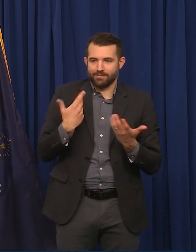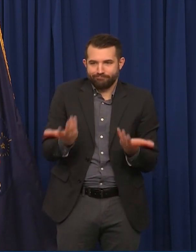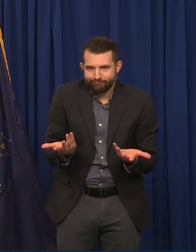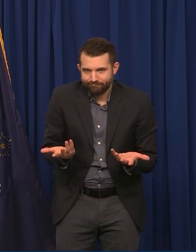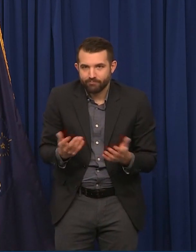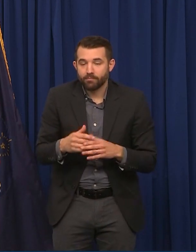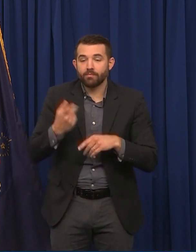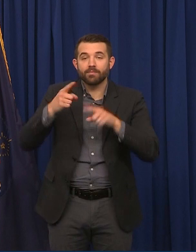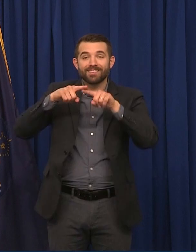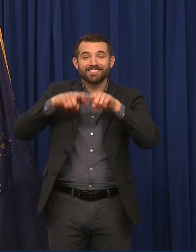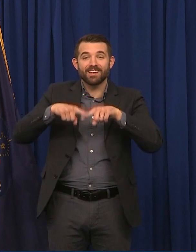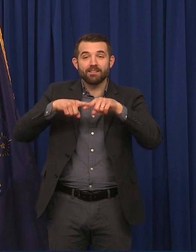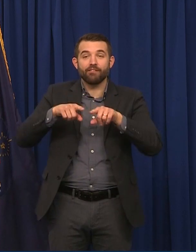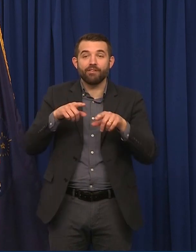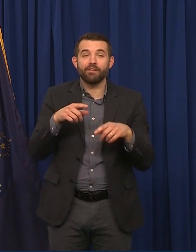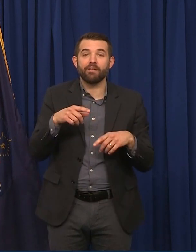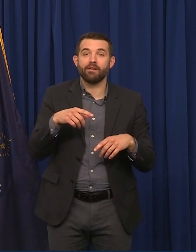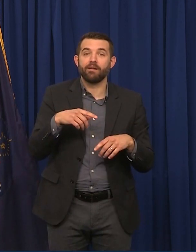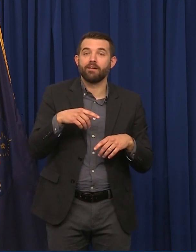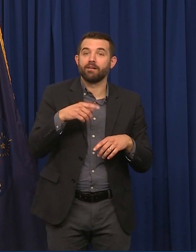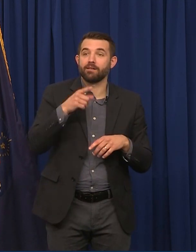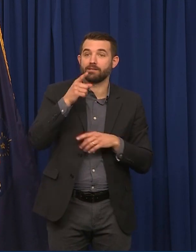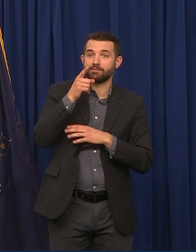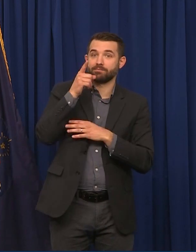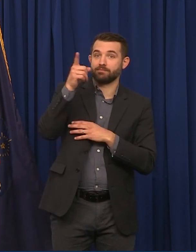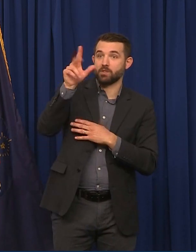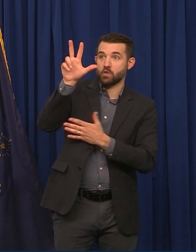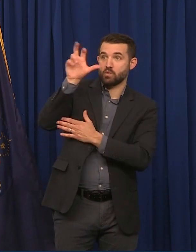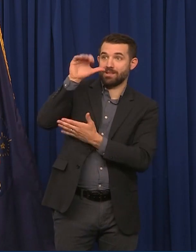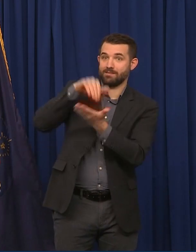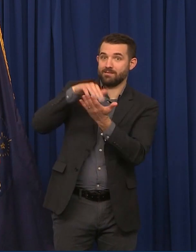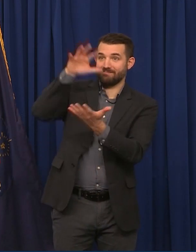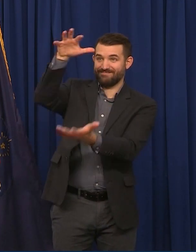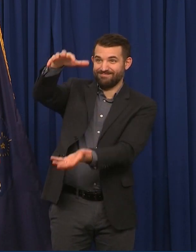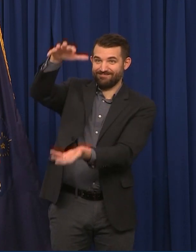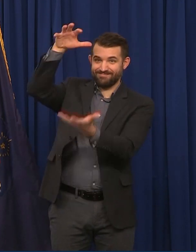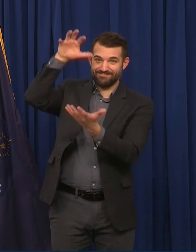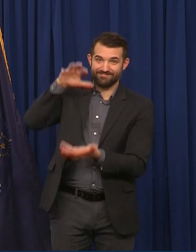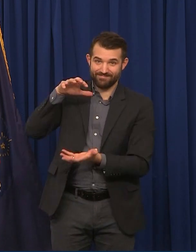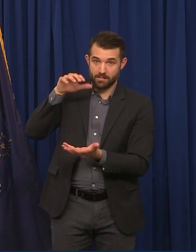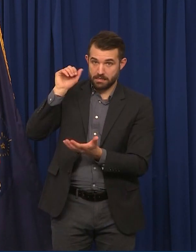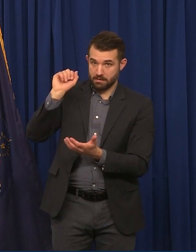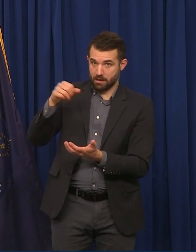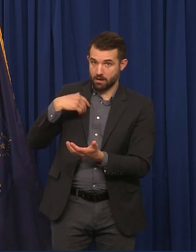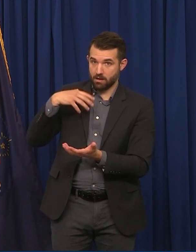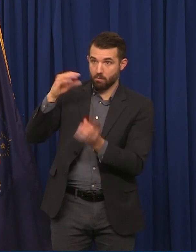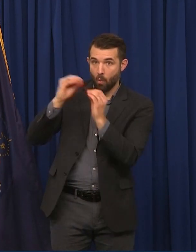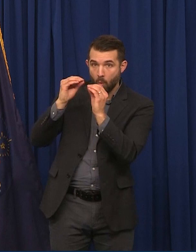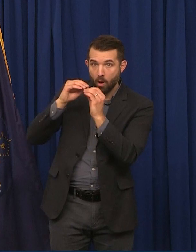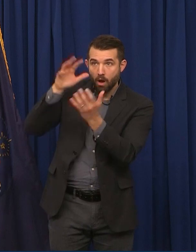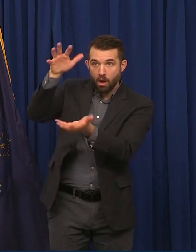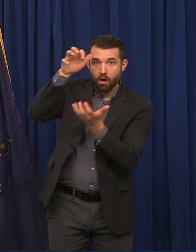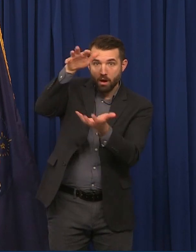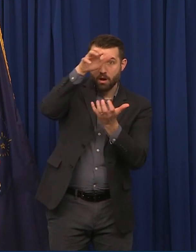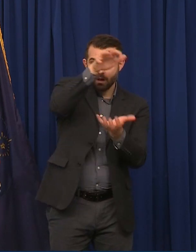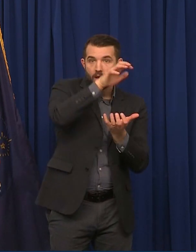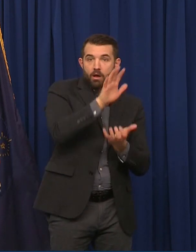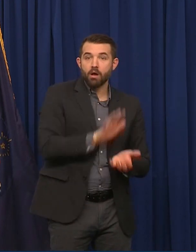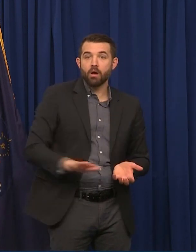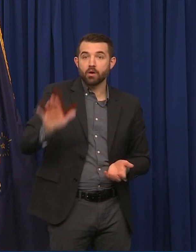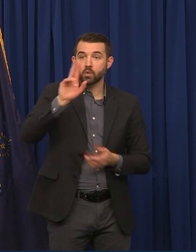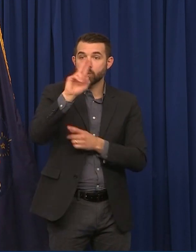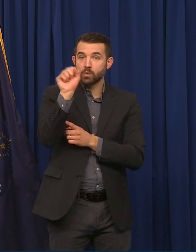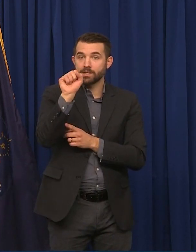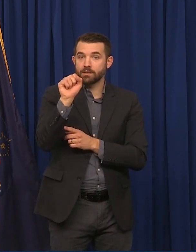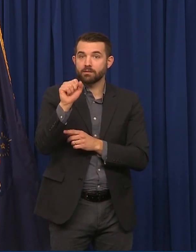the supply chain of PPE looks like. There are efforts underway nationally, internationally, and within the state